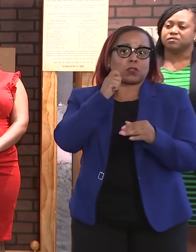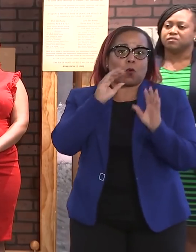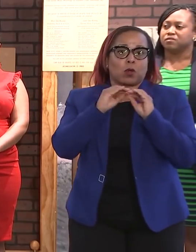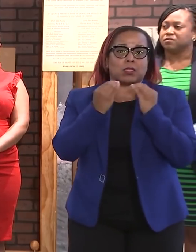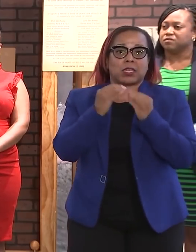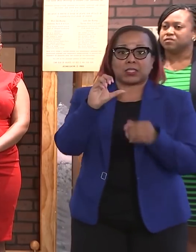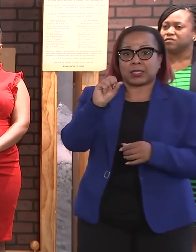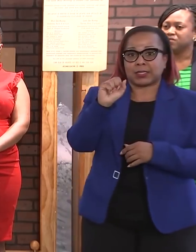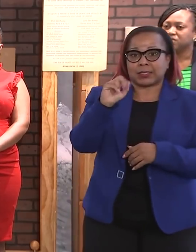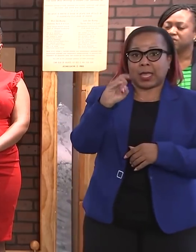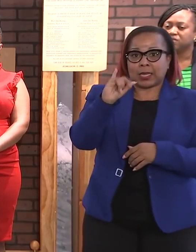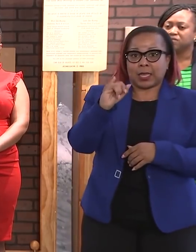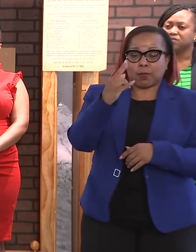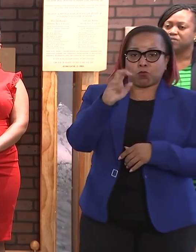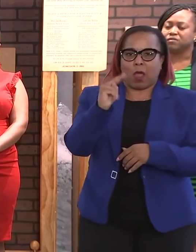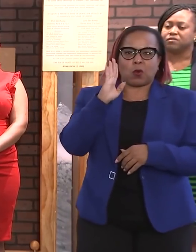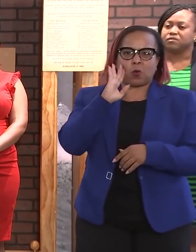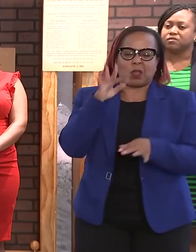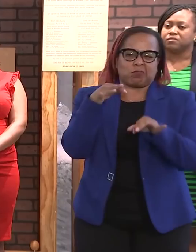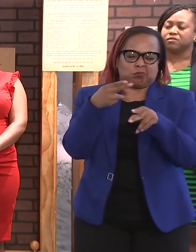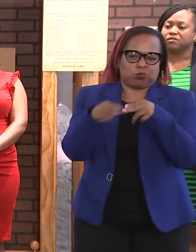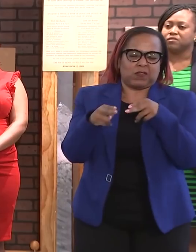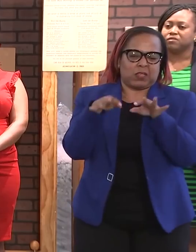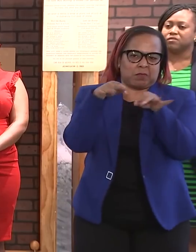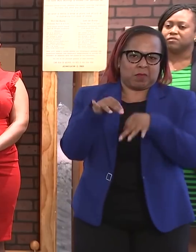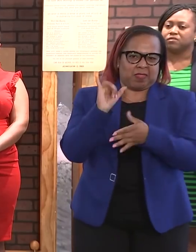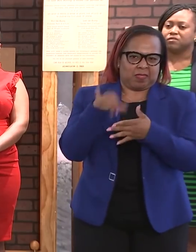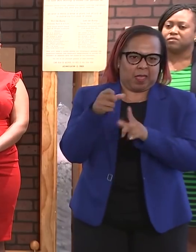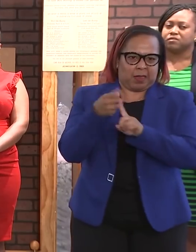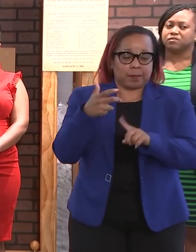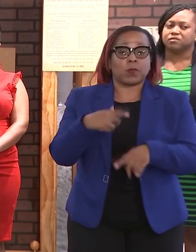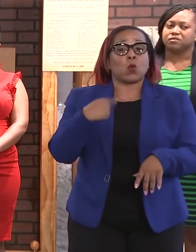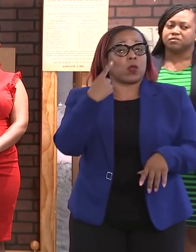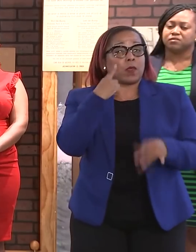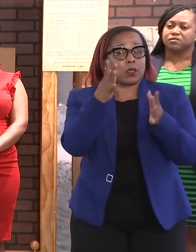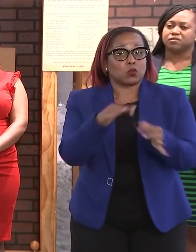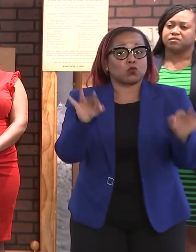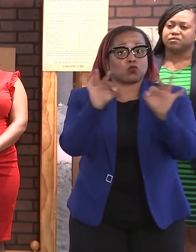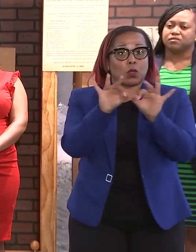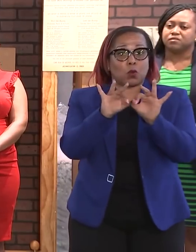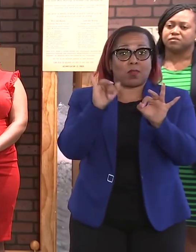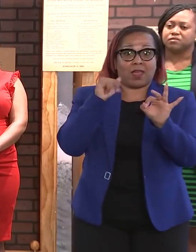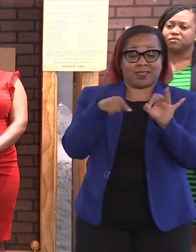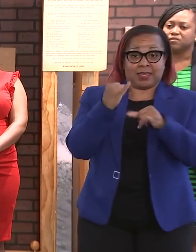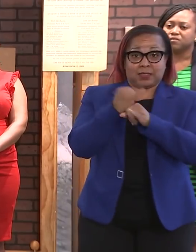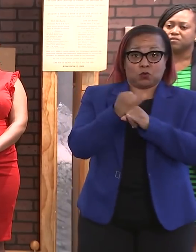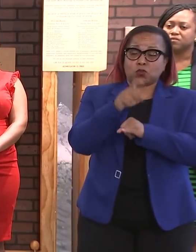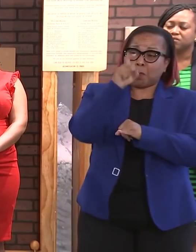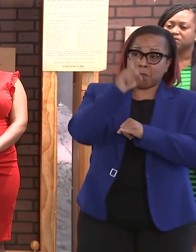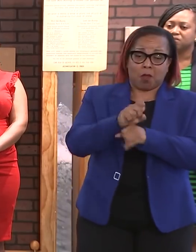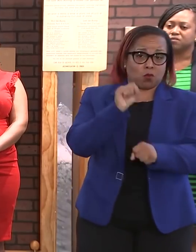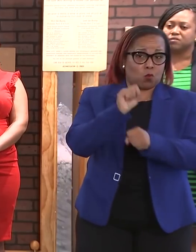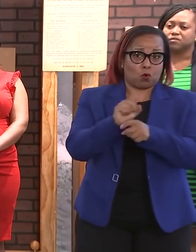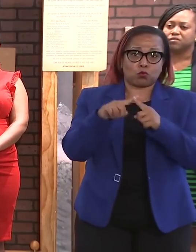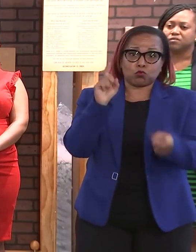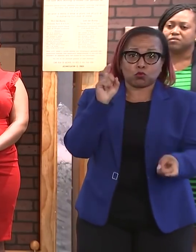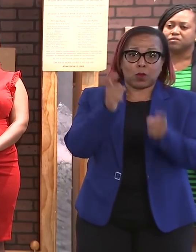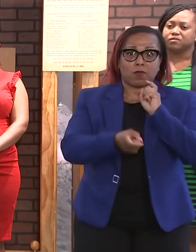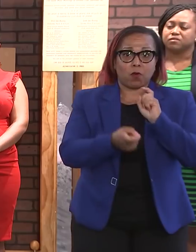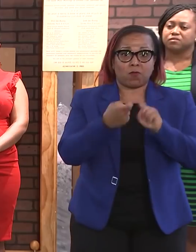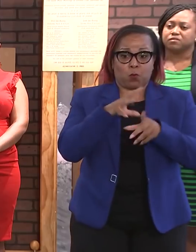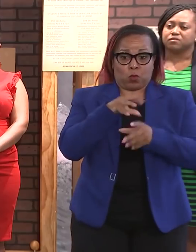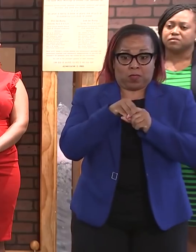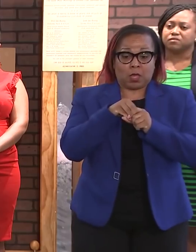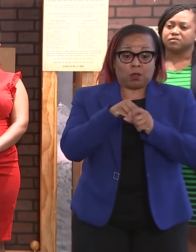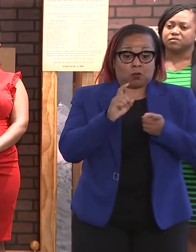Sandy Brown is going to speak briefly in a moment about that. But we think that it's critical that institutions must work to transform from within